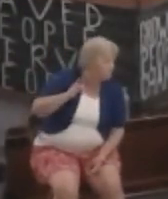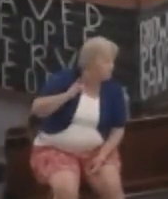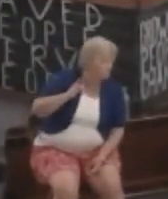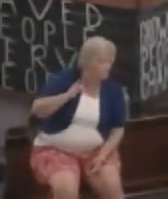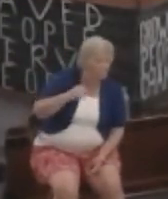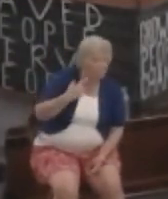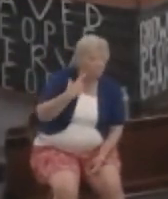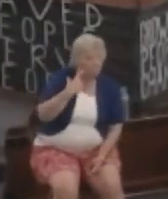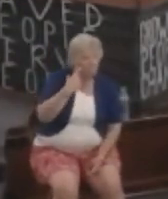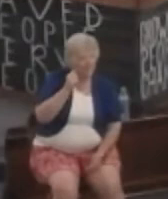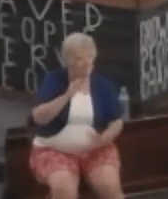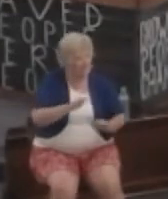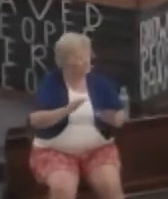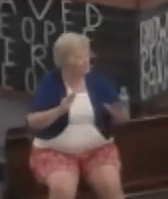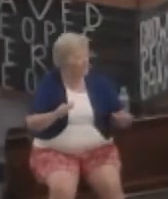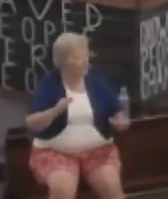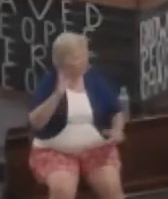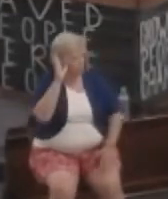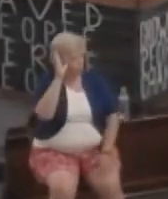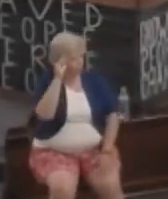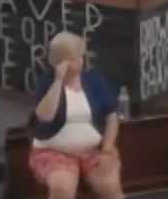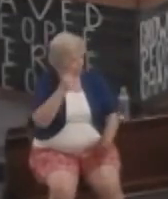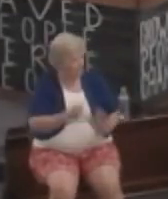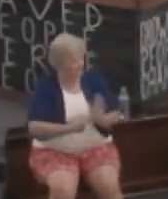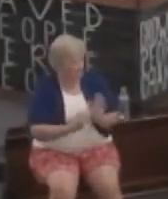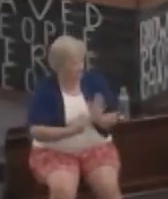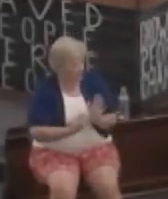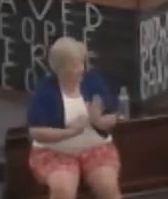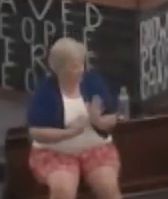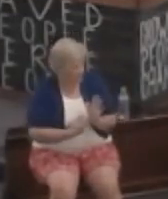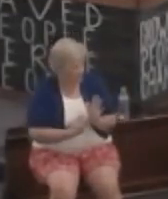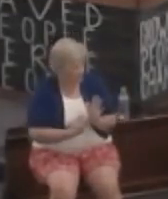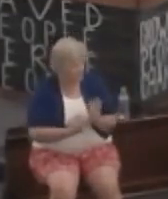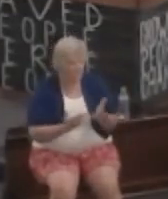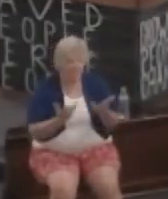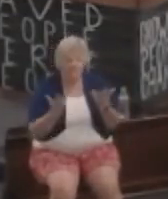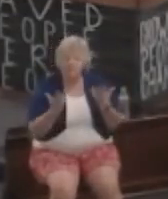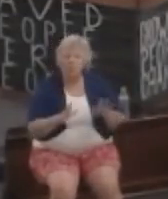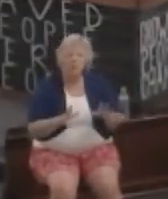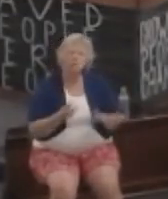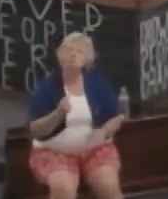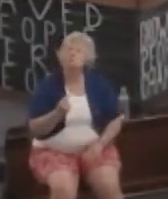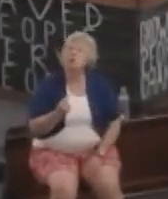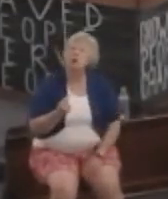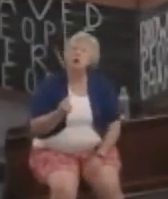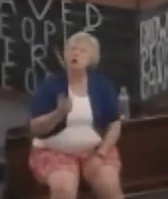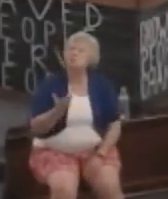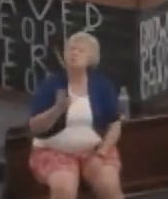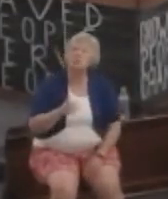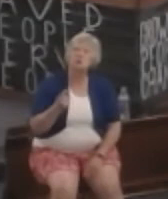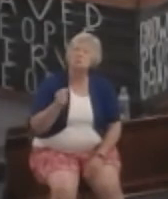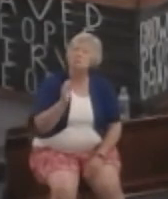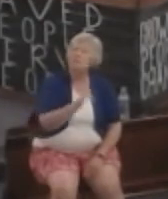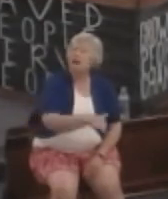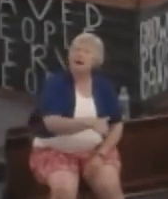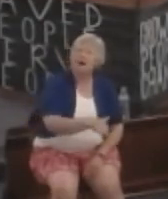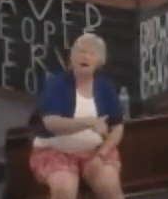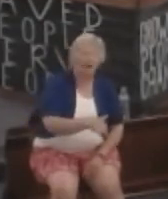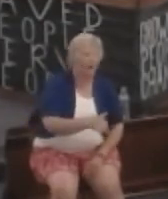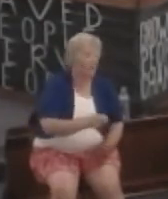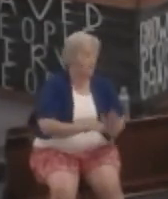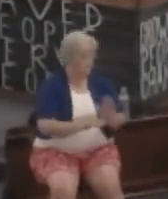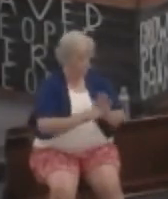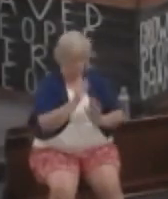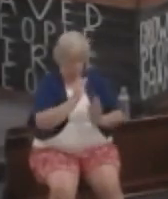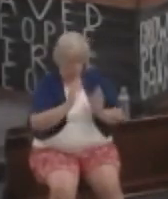Because a child wants to do what a child wants to do. They do not want to study and do the things that adults or mature Christians tell them they